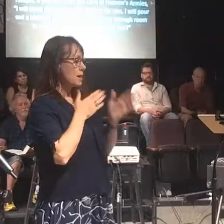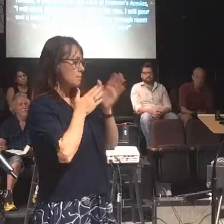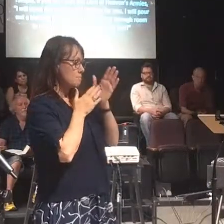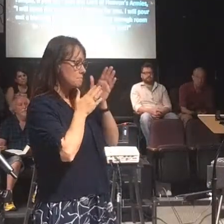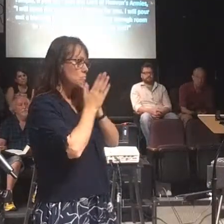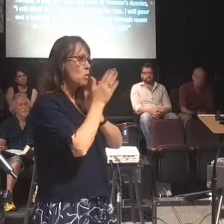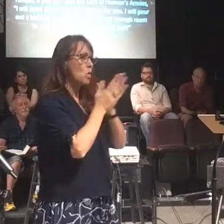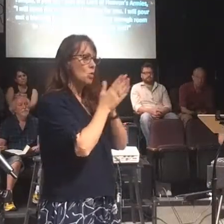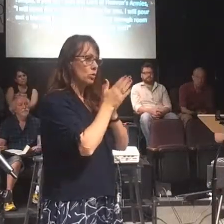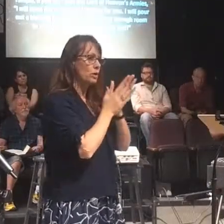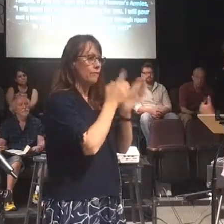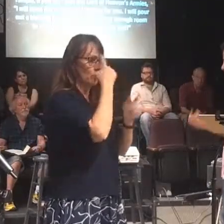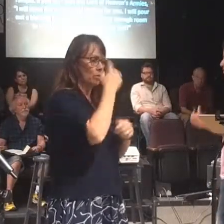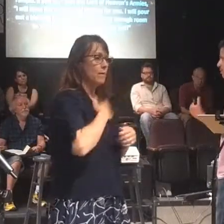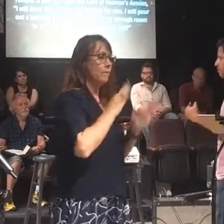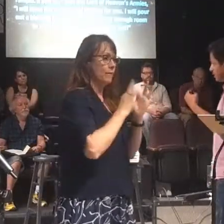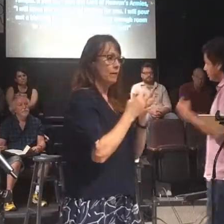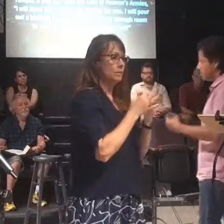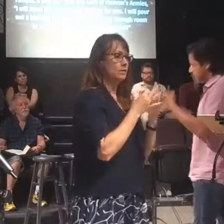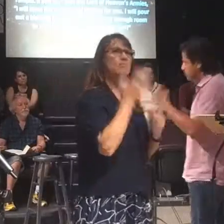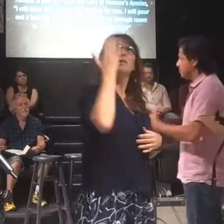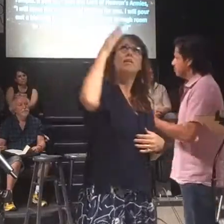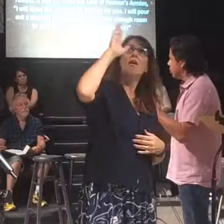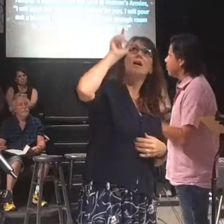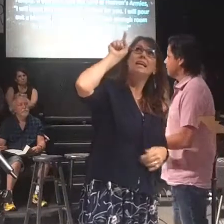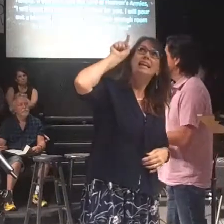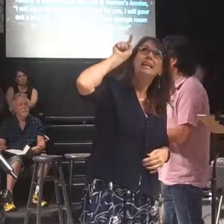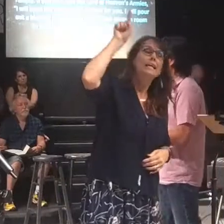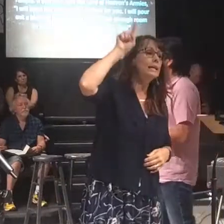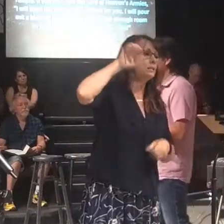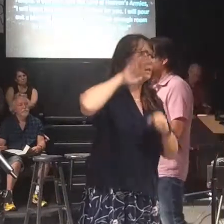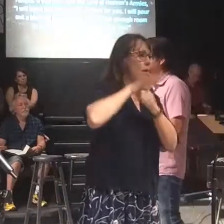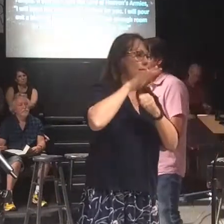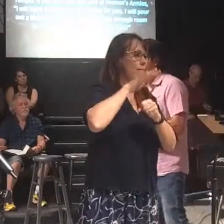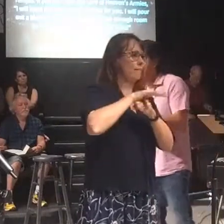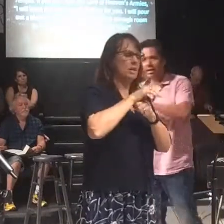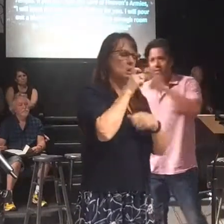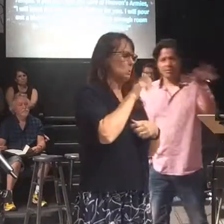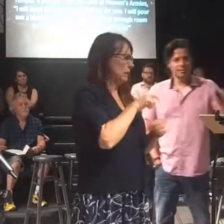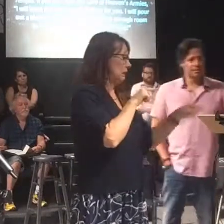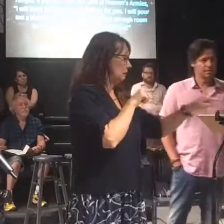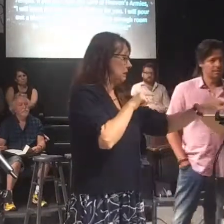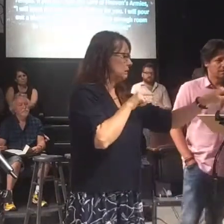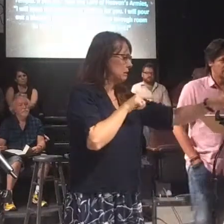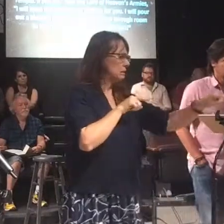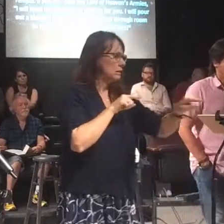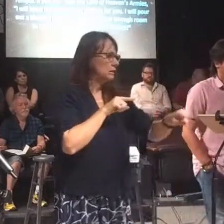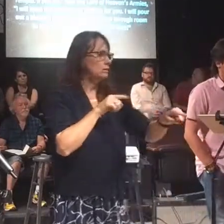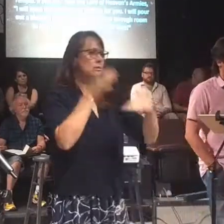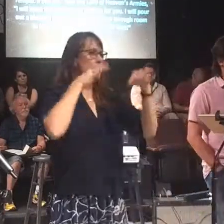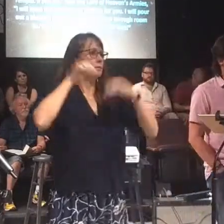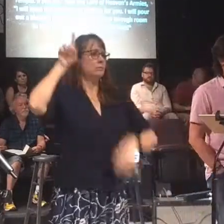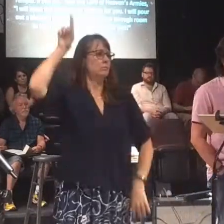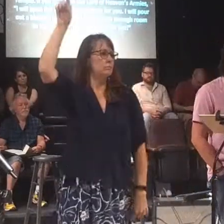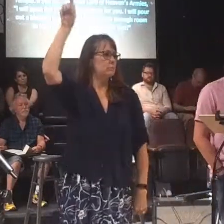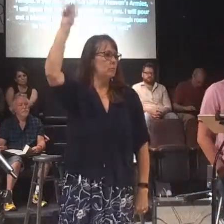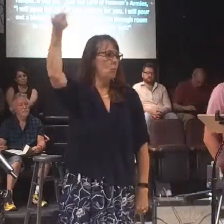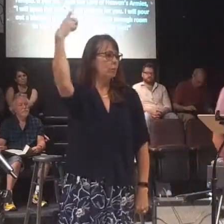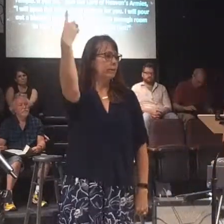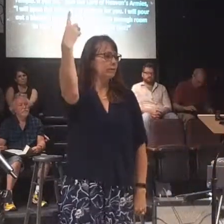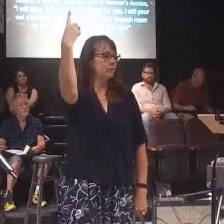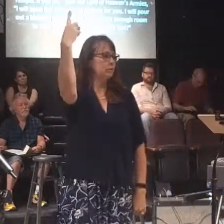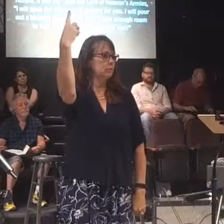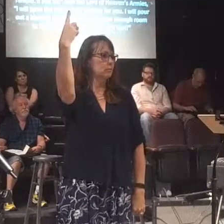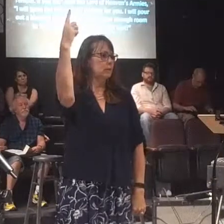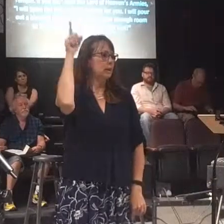enough. God is enough." That's our slogan. Nothing else. Nothing else matters. God